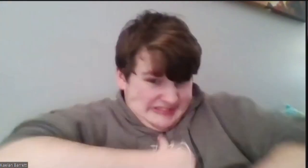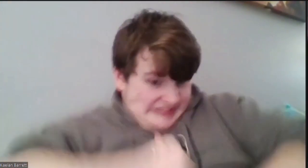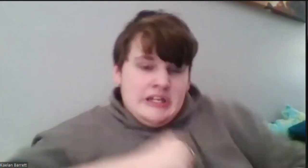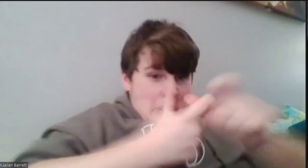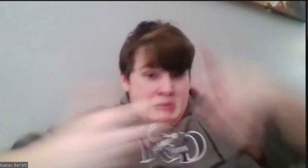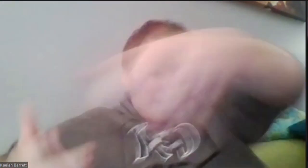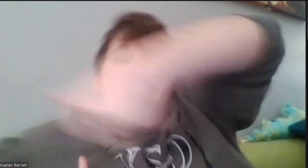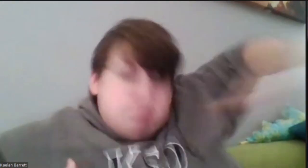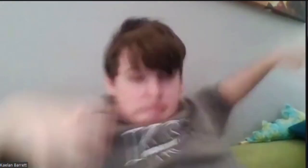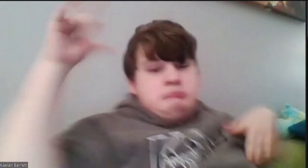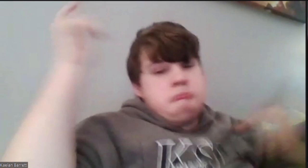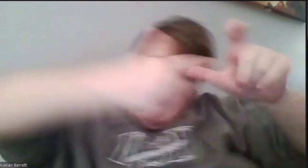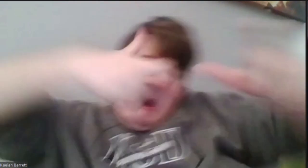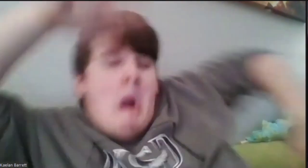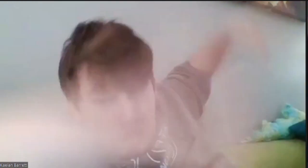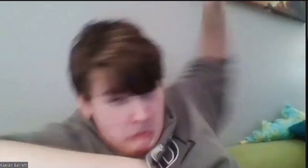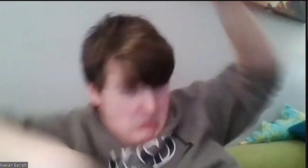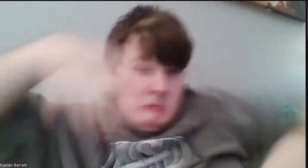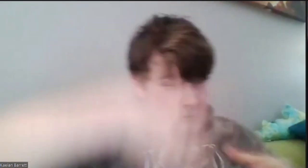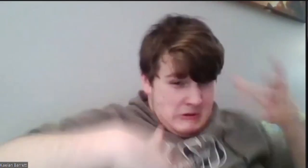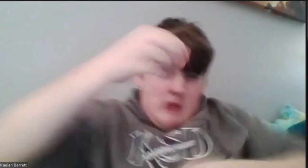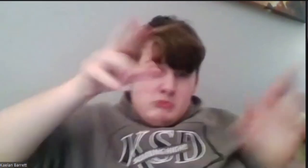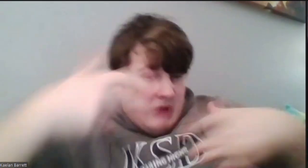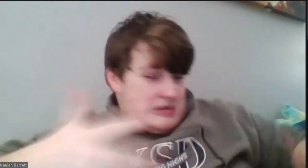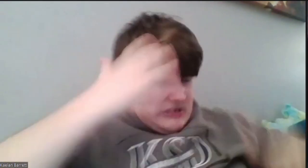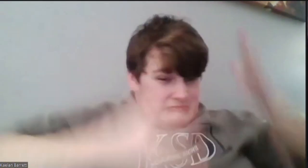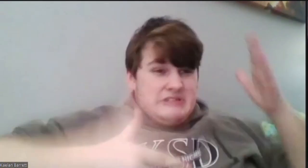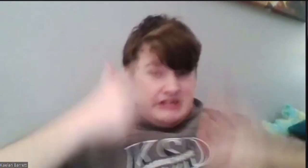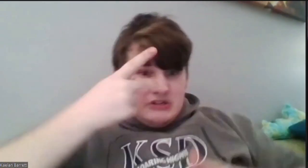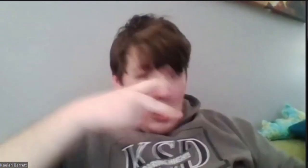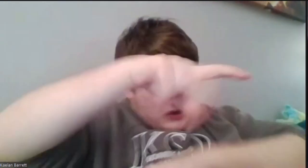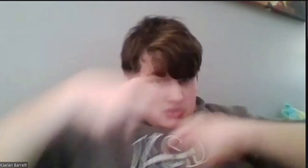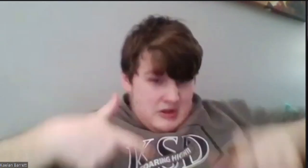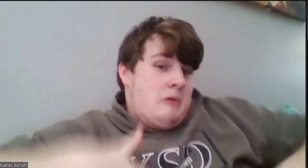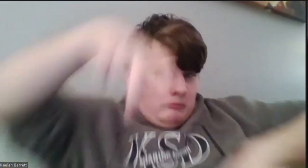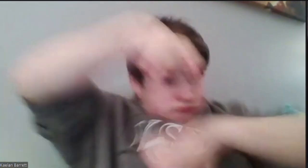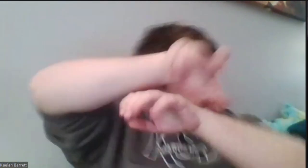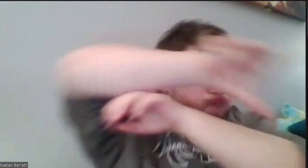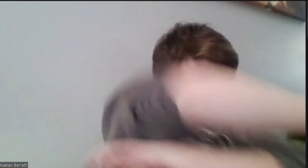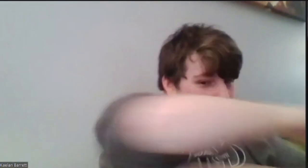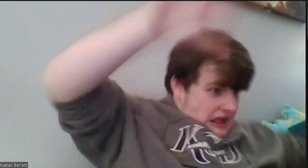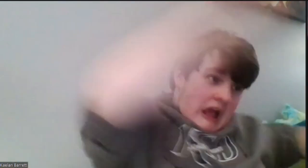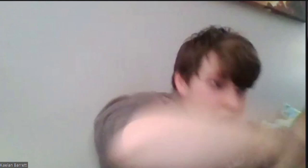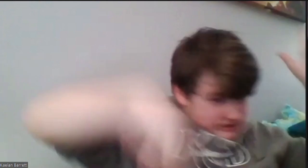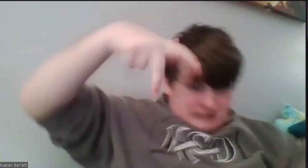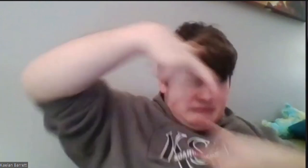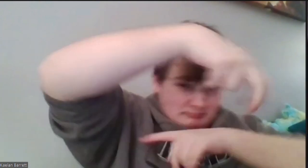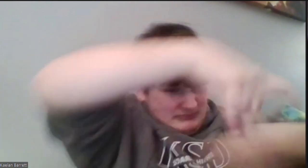So there he is, getting his jacket on, getting his covers and blankets and everything. He's scrambling because he doesn't want this to happen. He's running